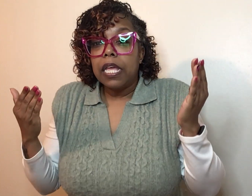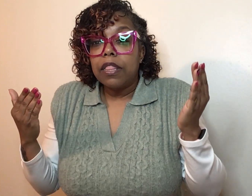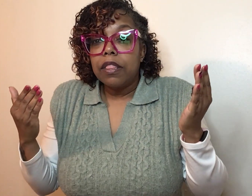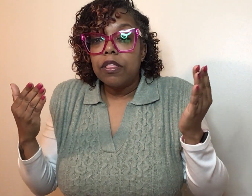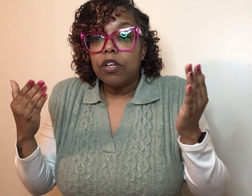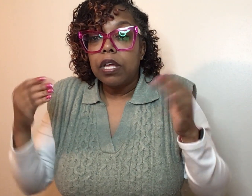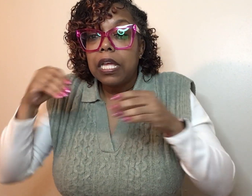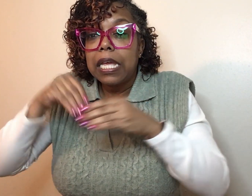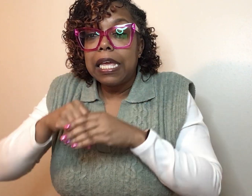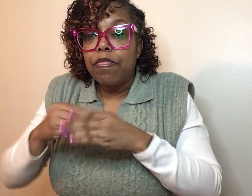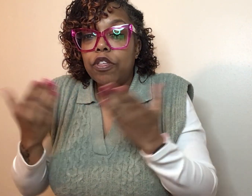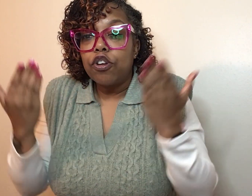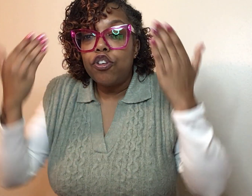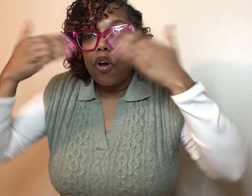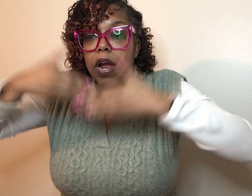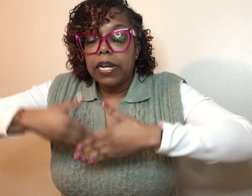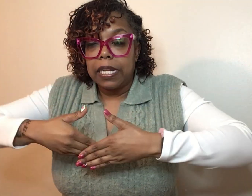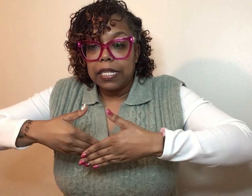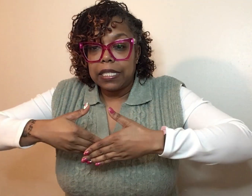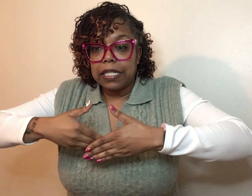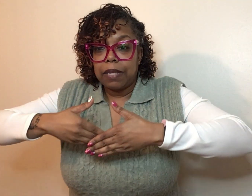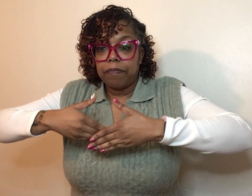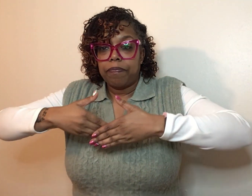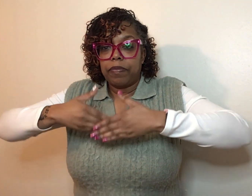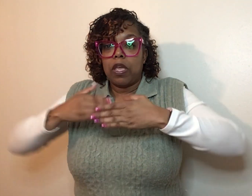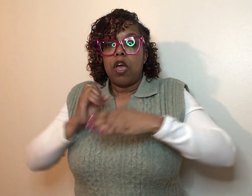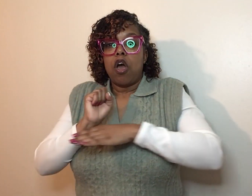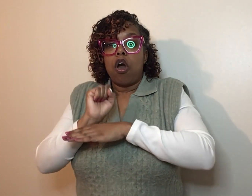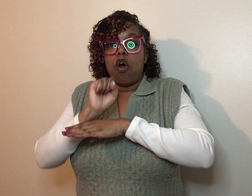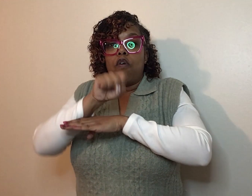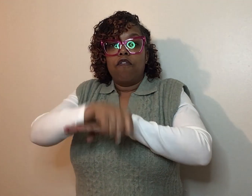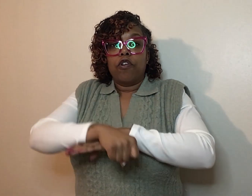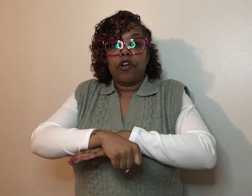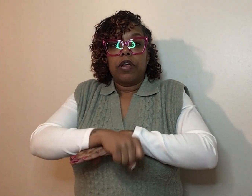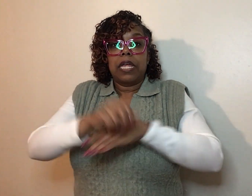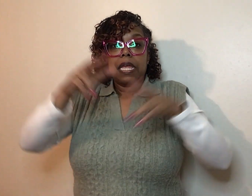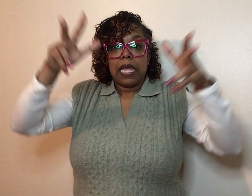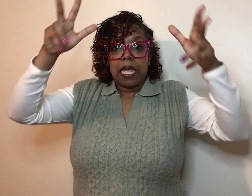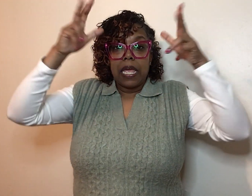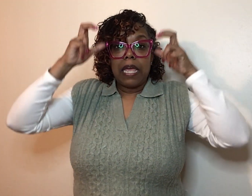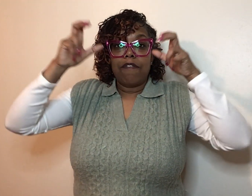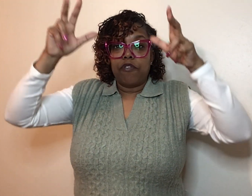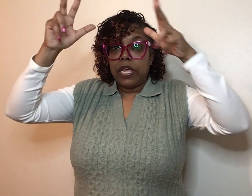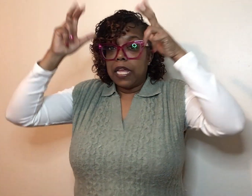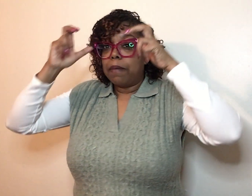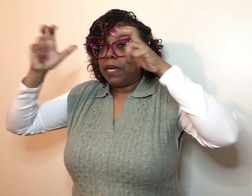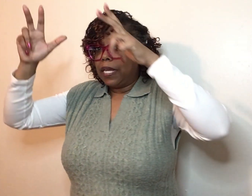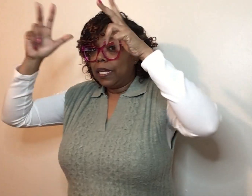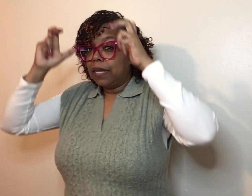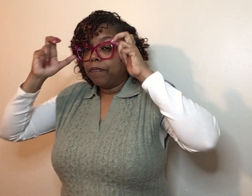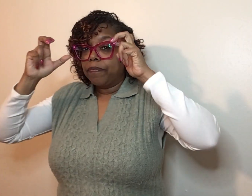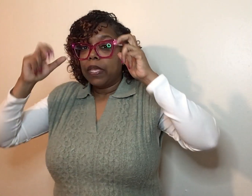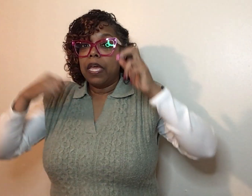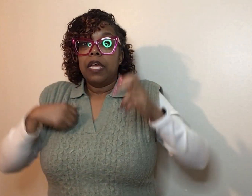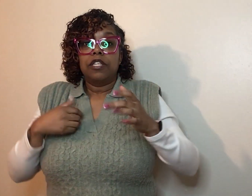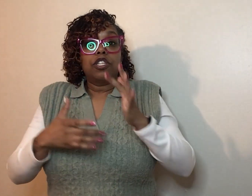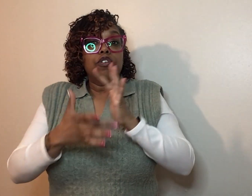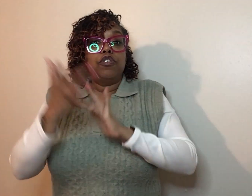in the darkness over every enemy. So you can